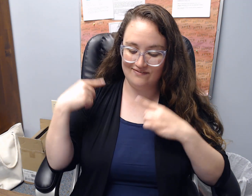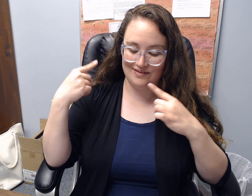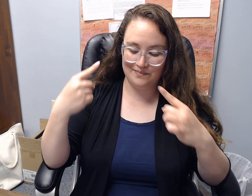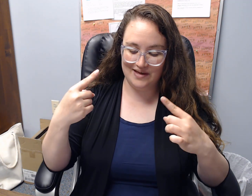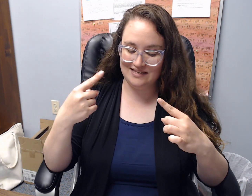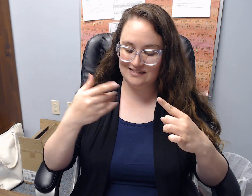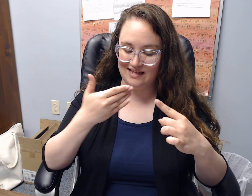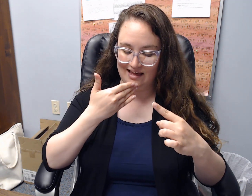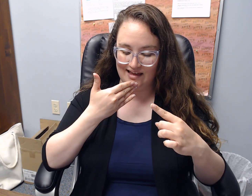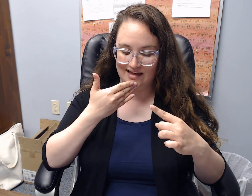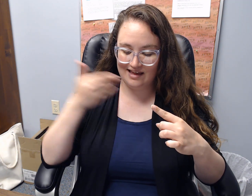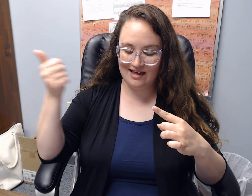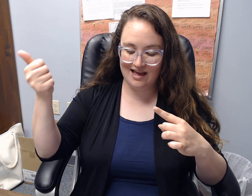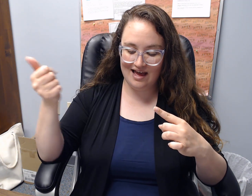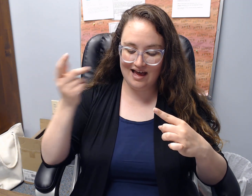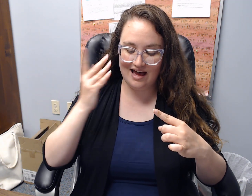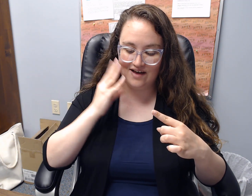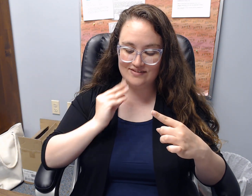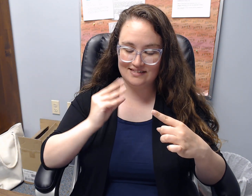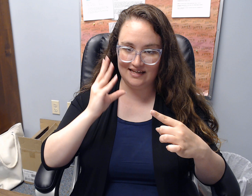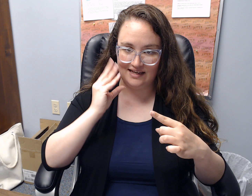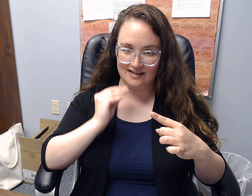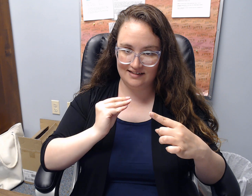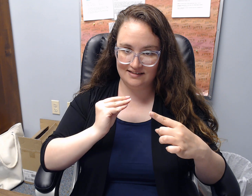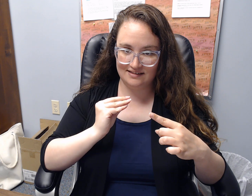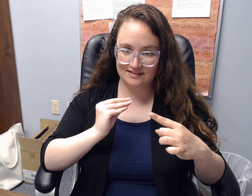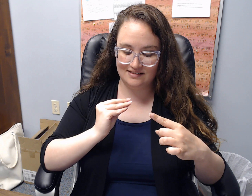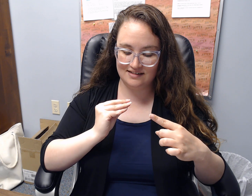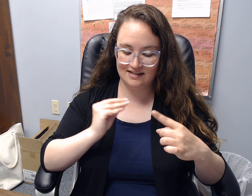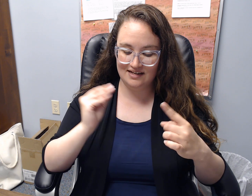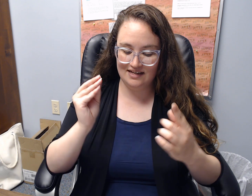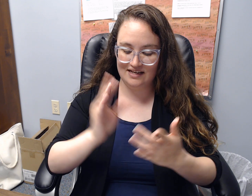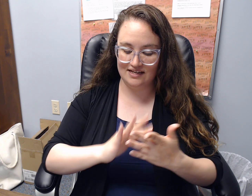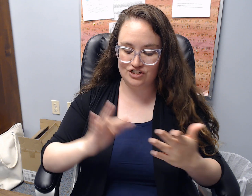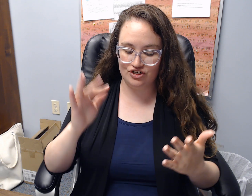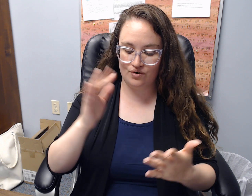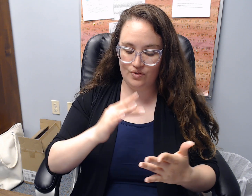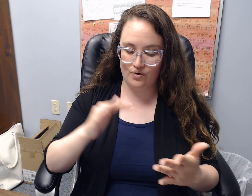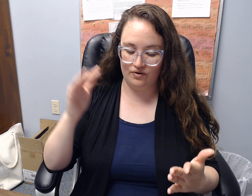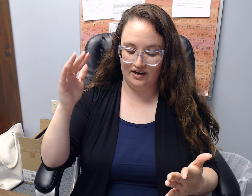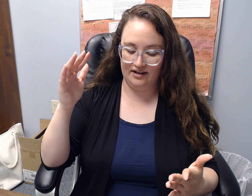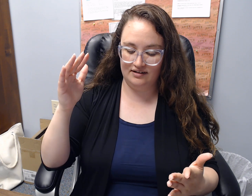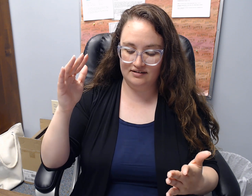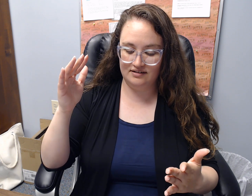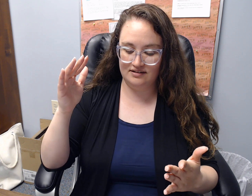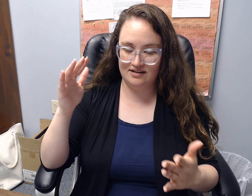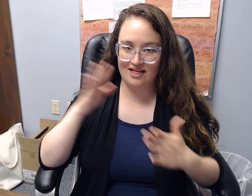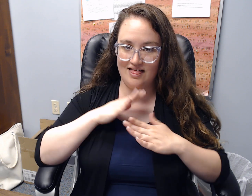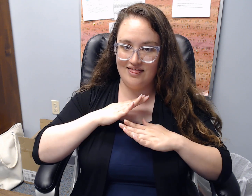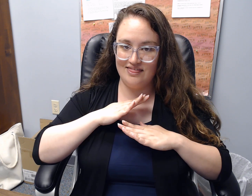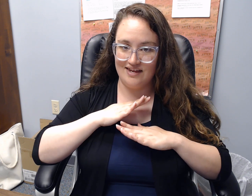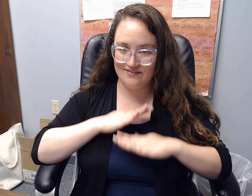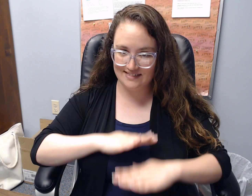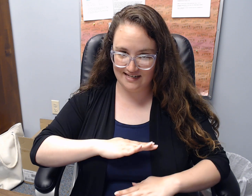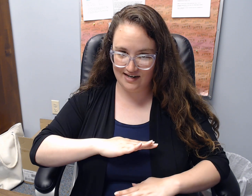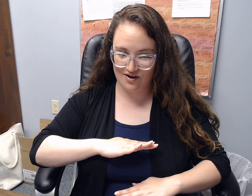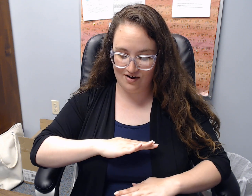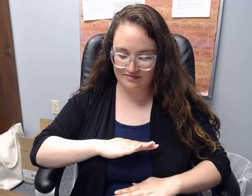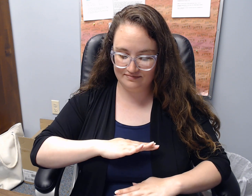the best thing I've seen is your glory, then I've seen it all.